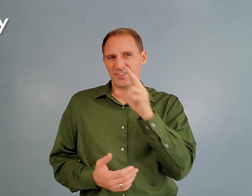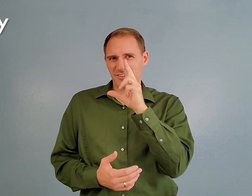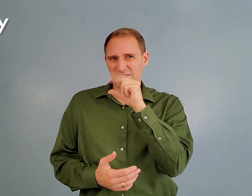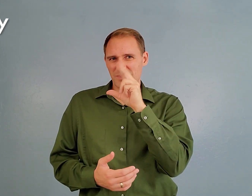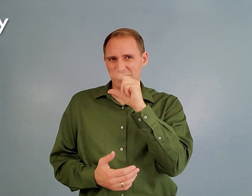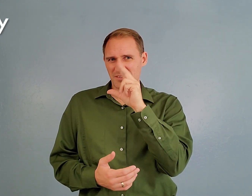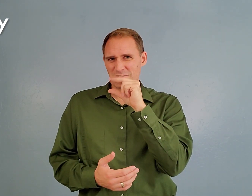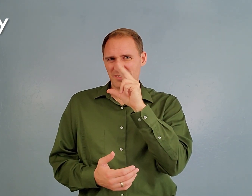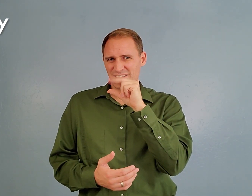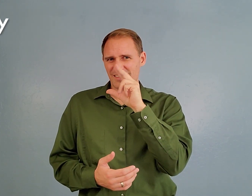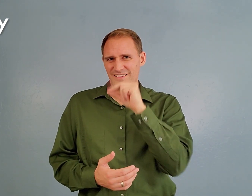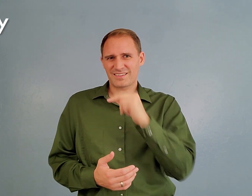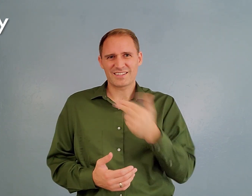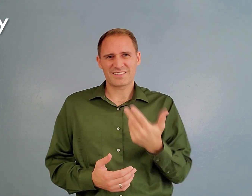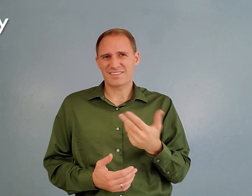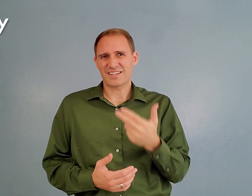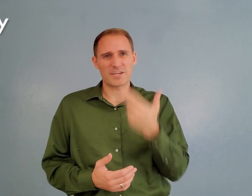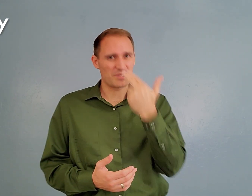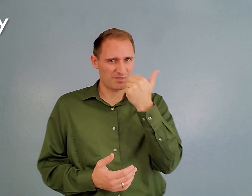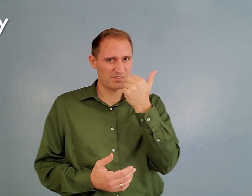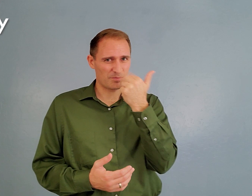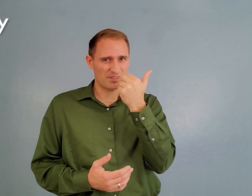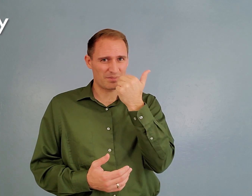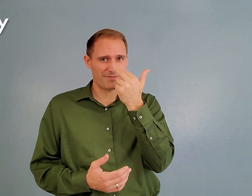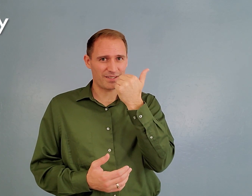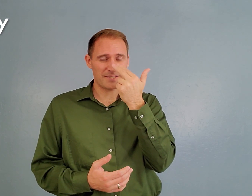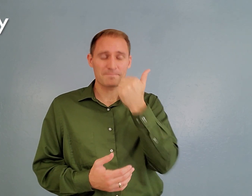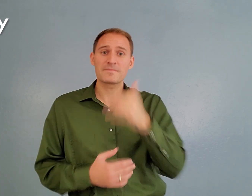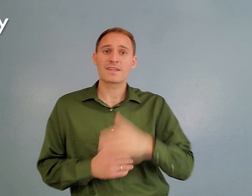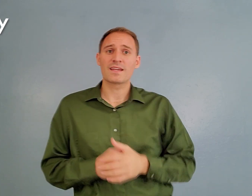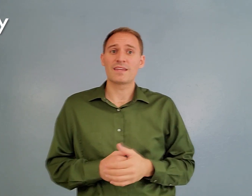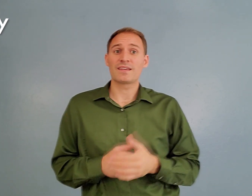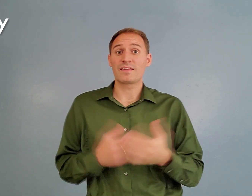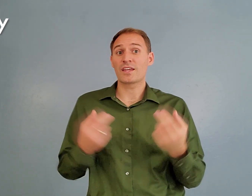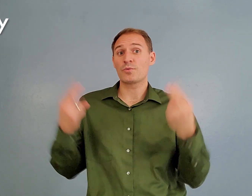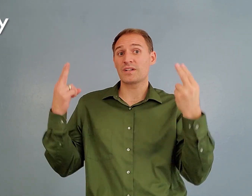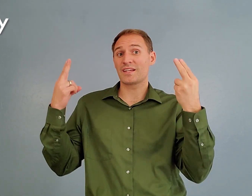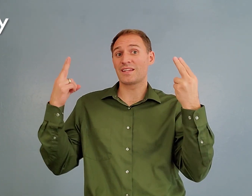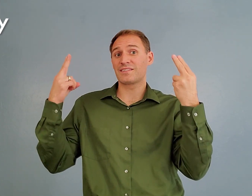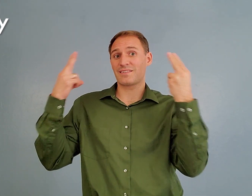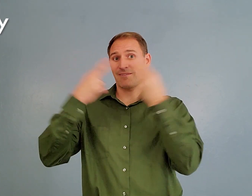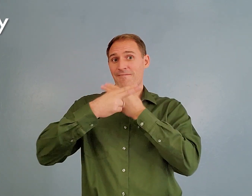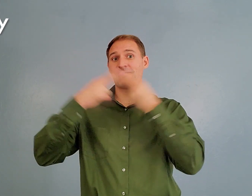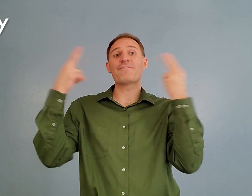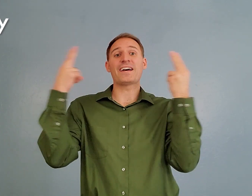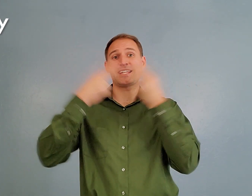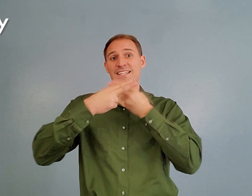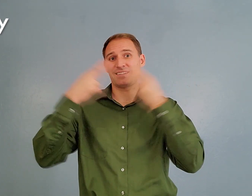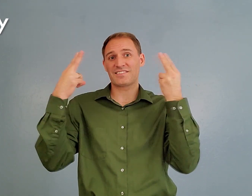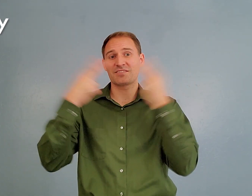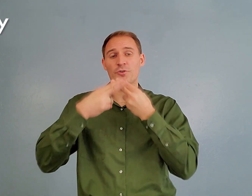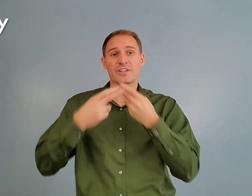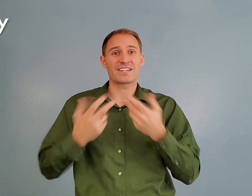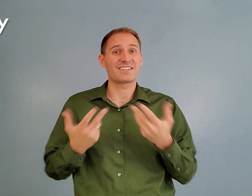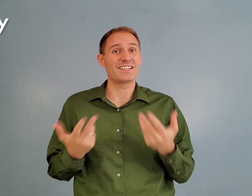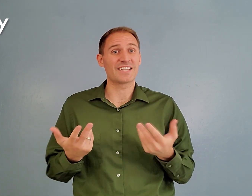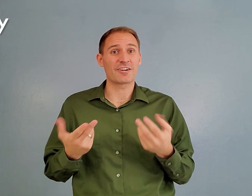Also, sometimes you'll see it done to the side, but it's supposed to be funny. And then the other one is funny. This is more like it's